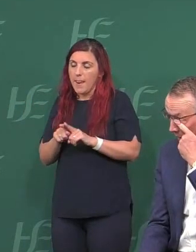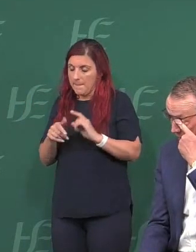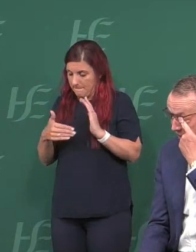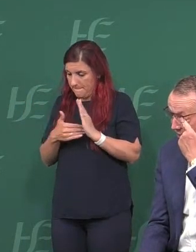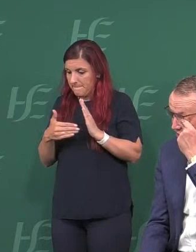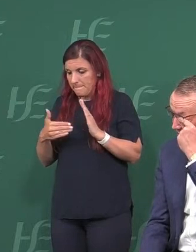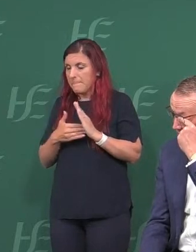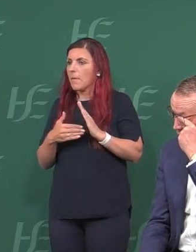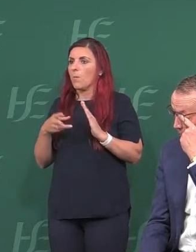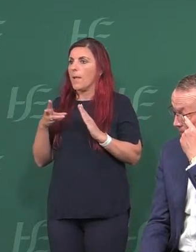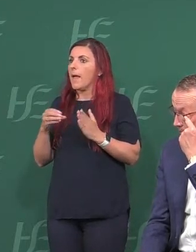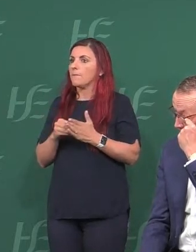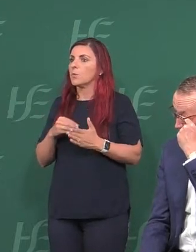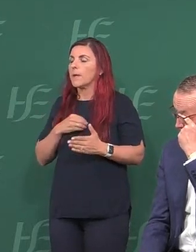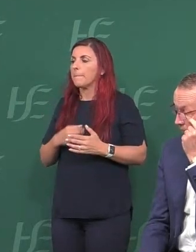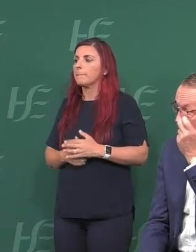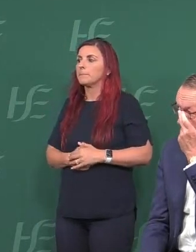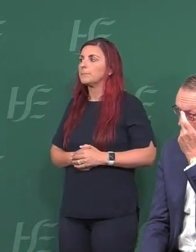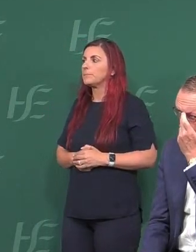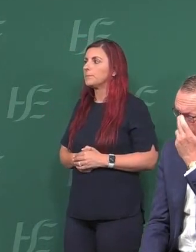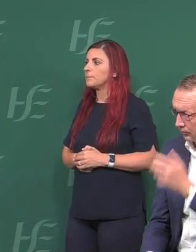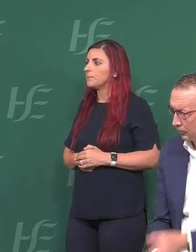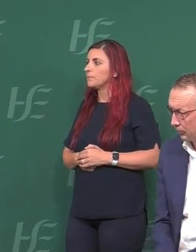populations extending into children too.